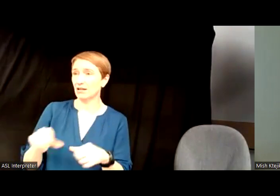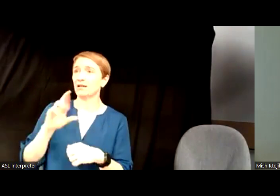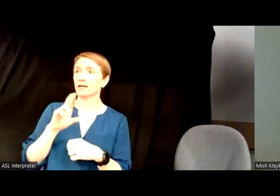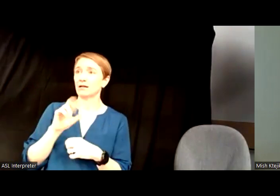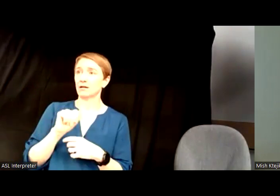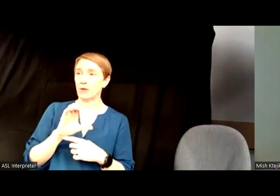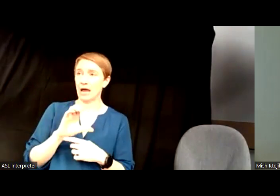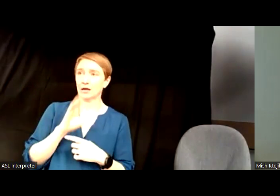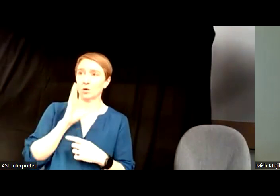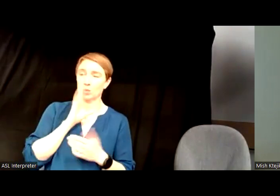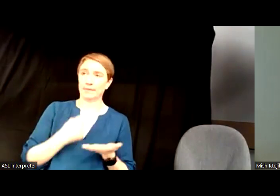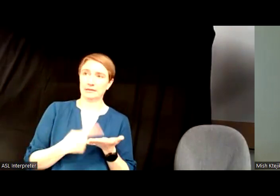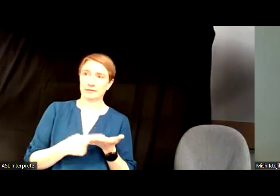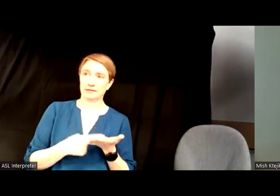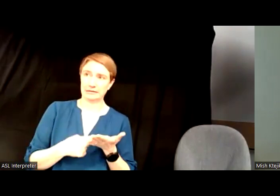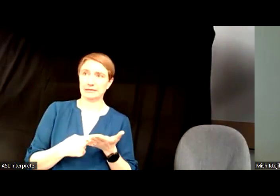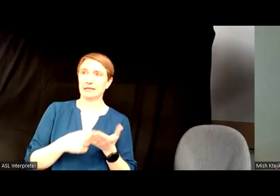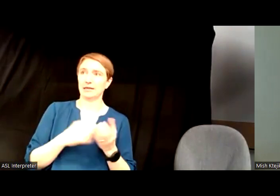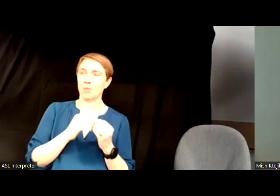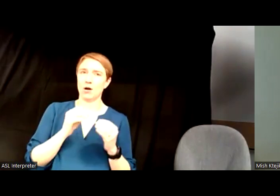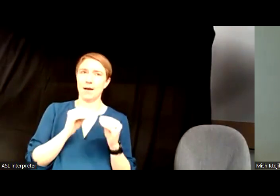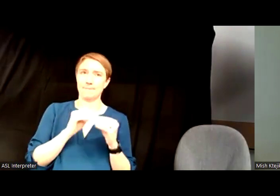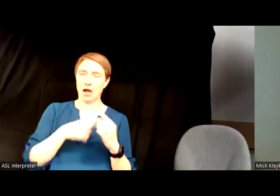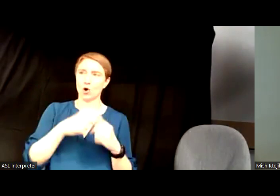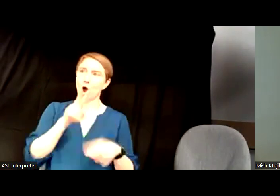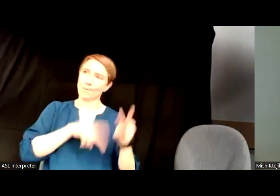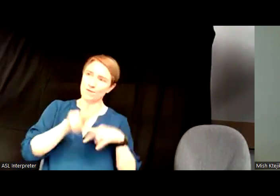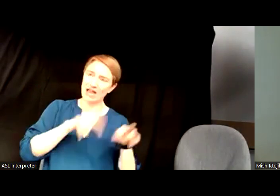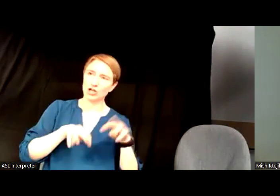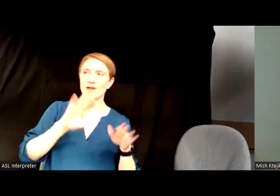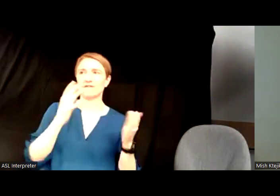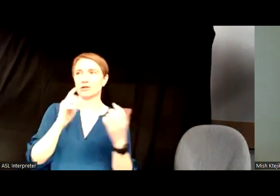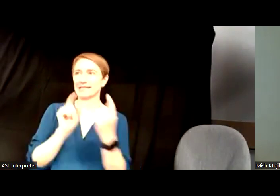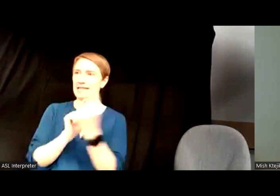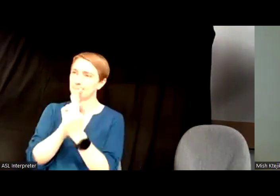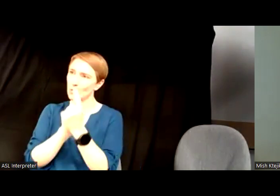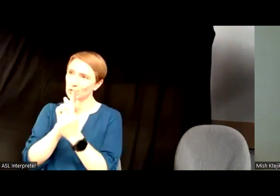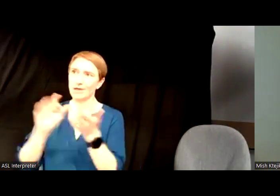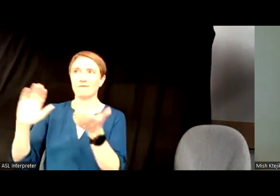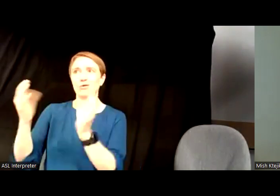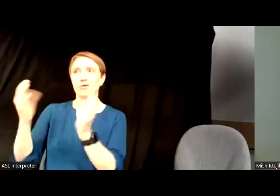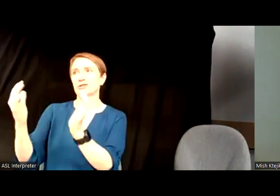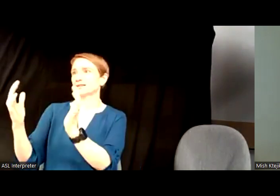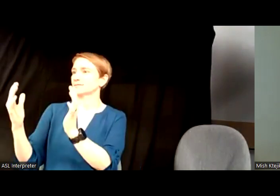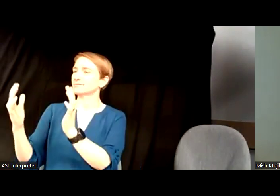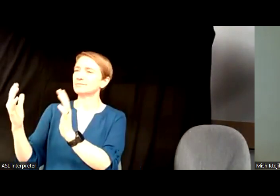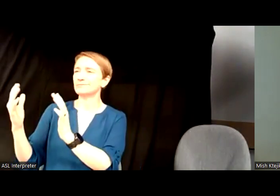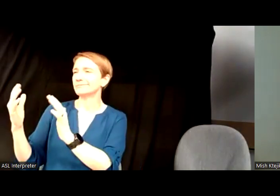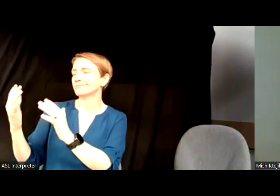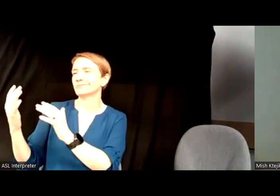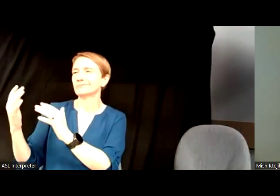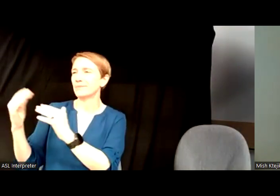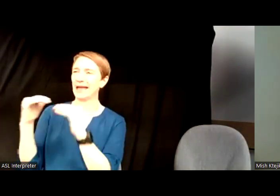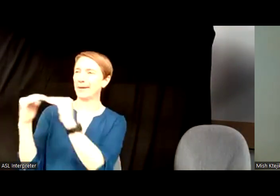is gonna be working kind of on observation versus in-person versus more of like a